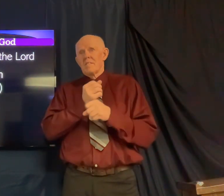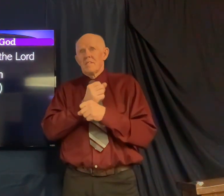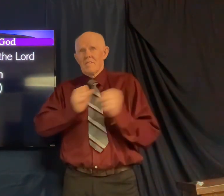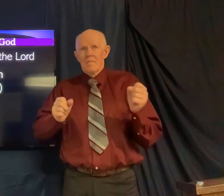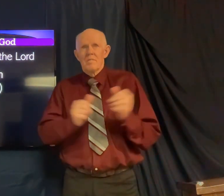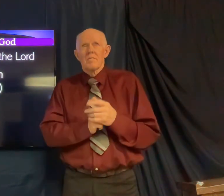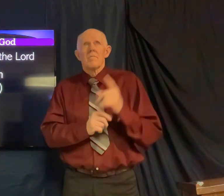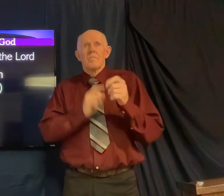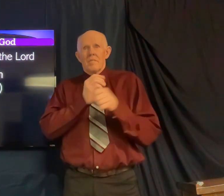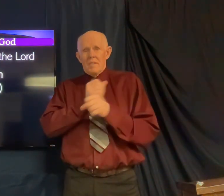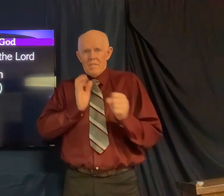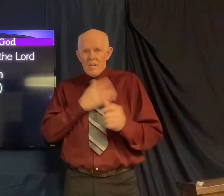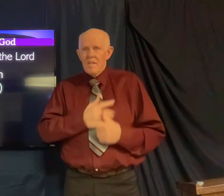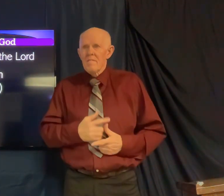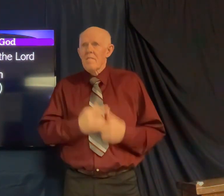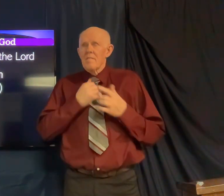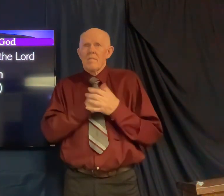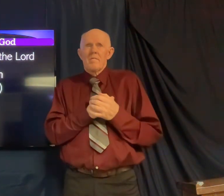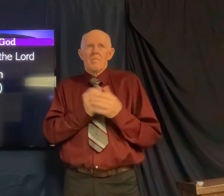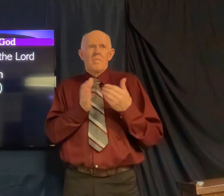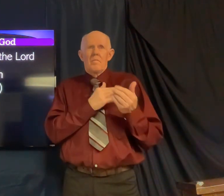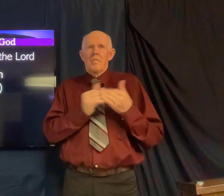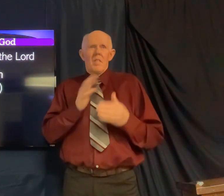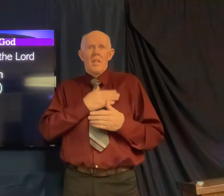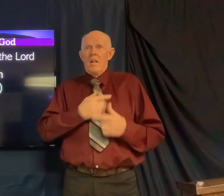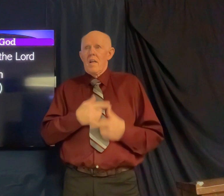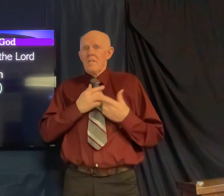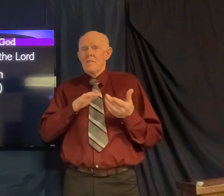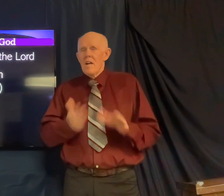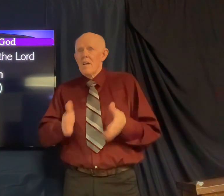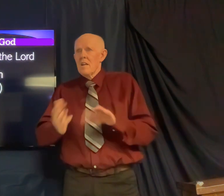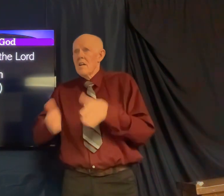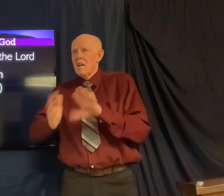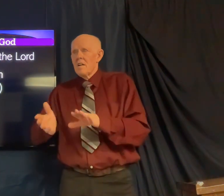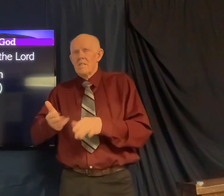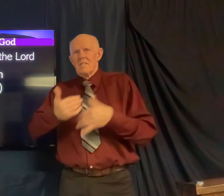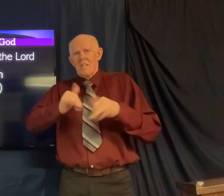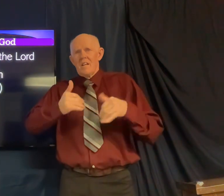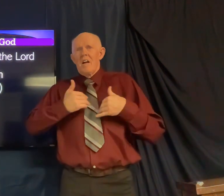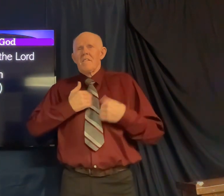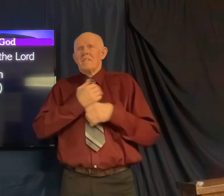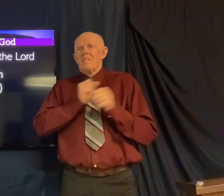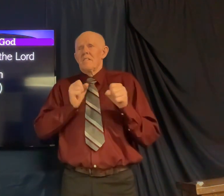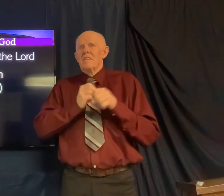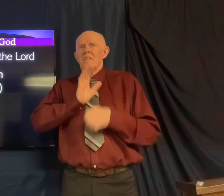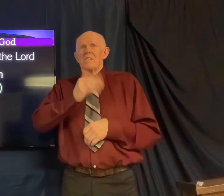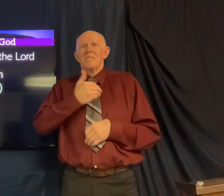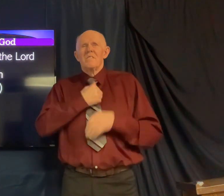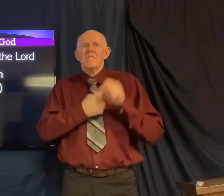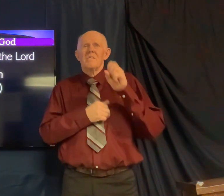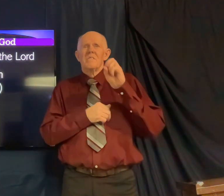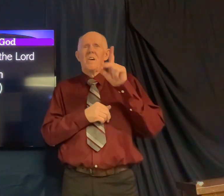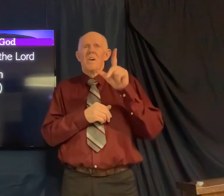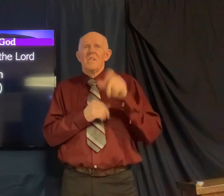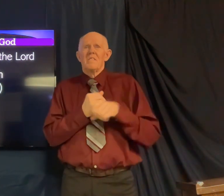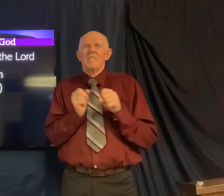The promise of salvation in our lives. We'll die, yes, but our soul will